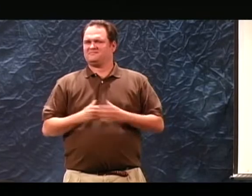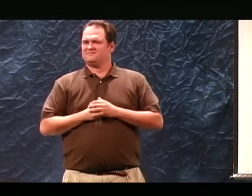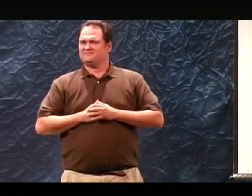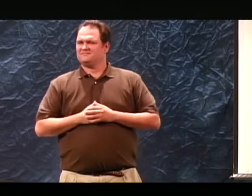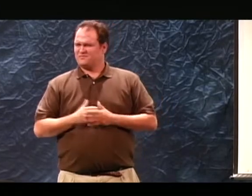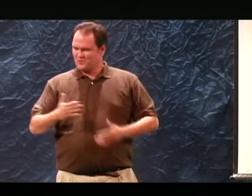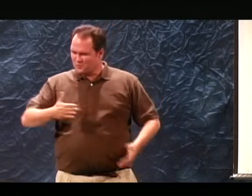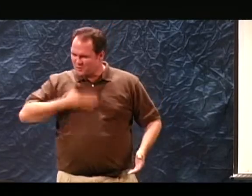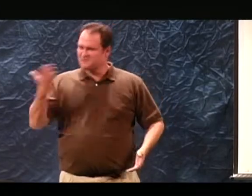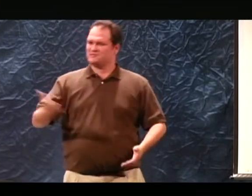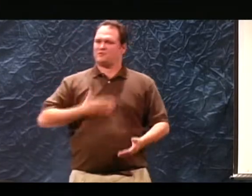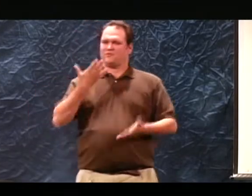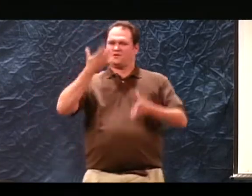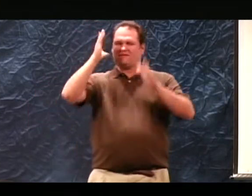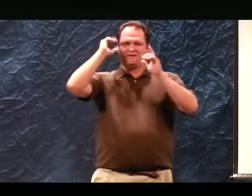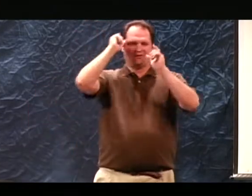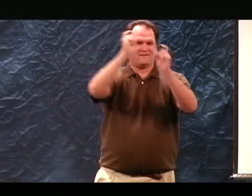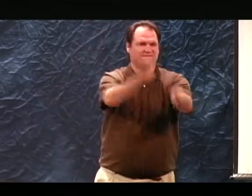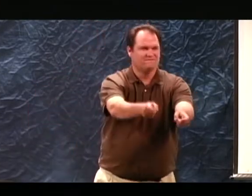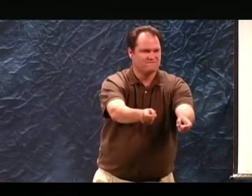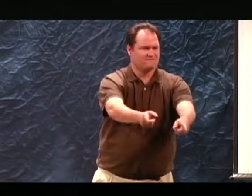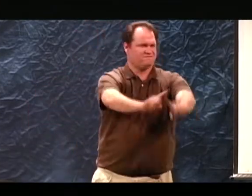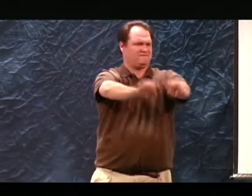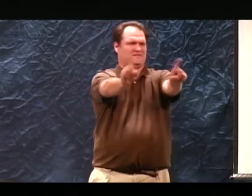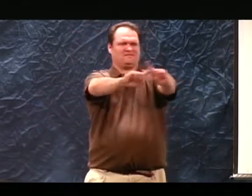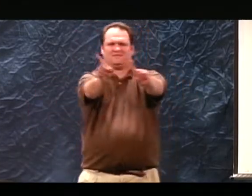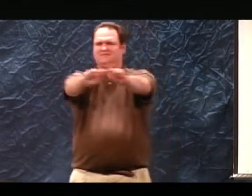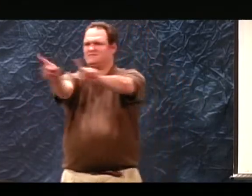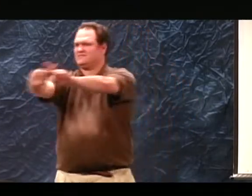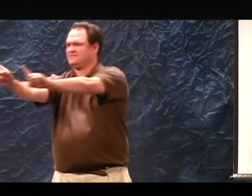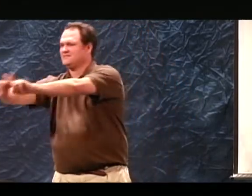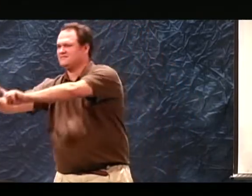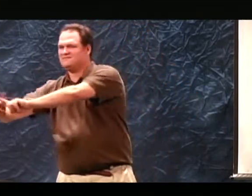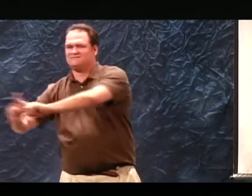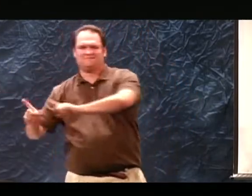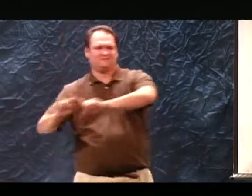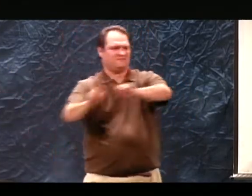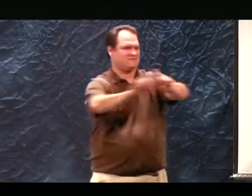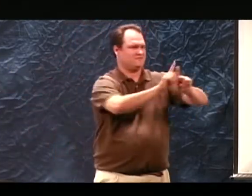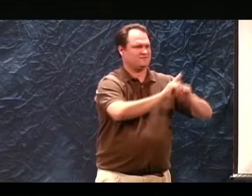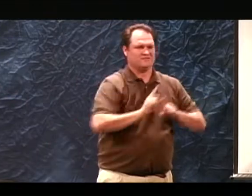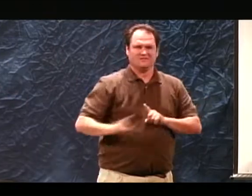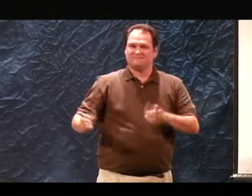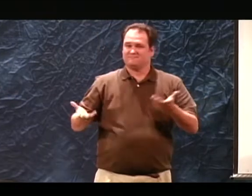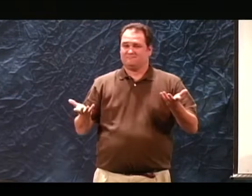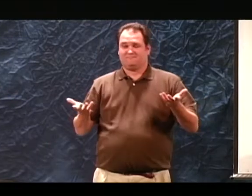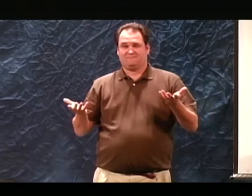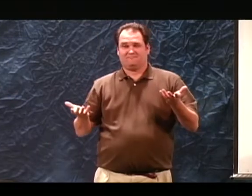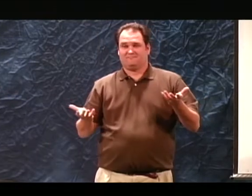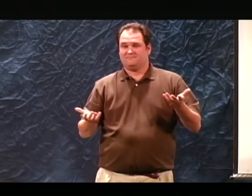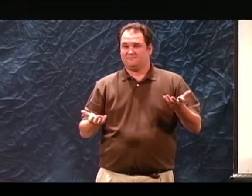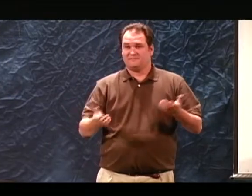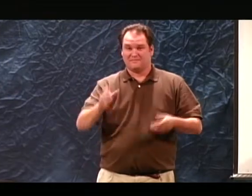nobody needs to feel inferior you are being given different gifts by god